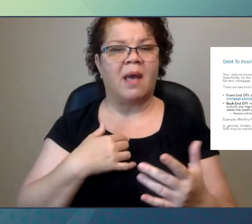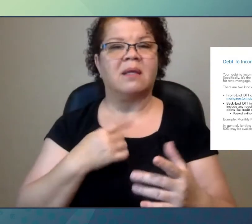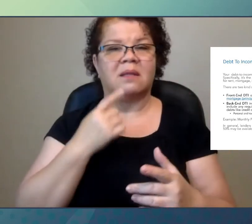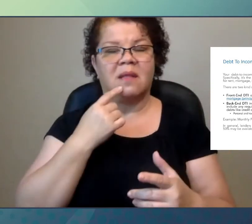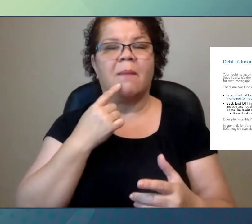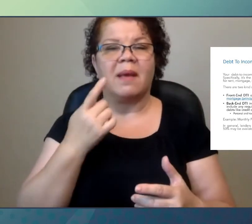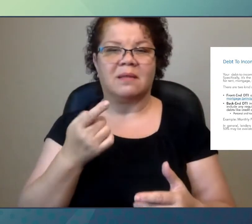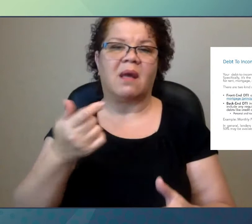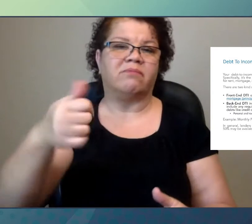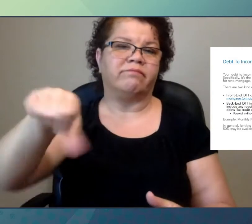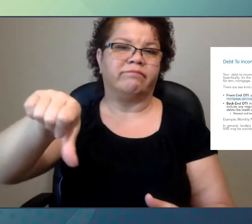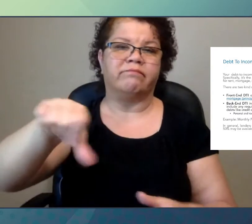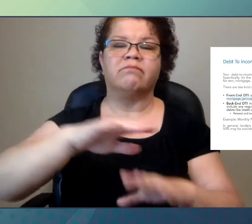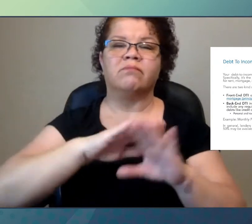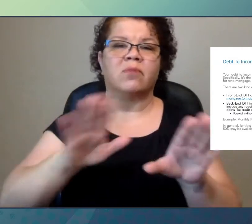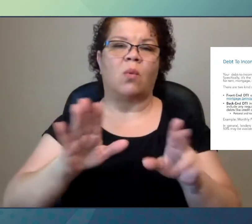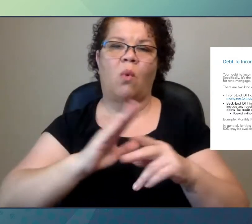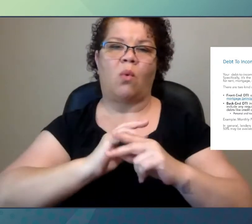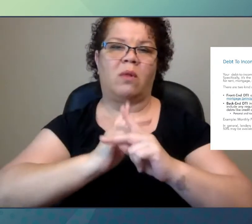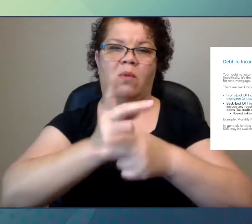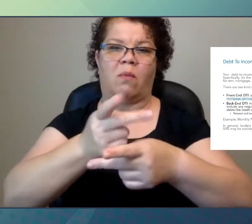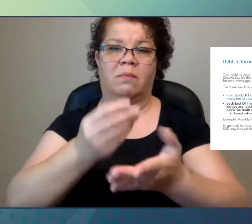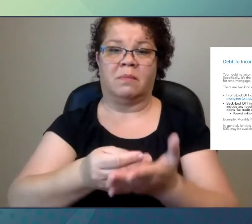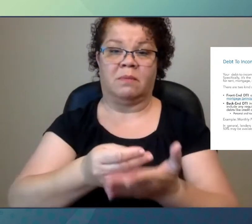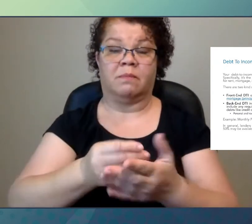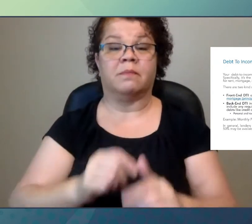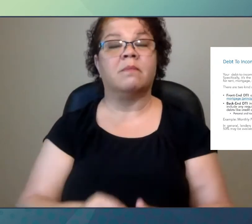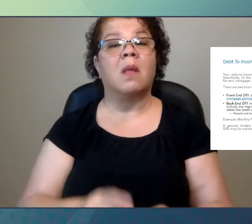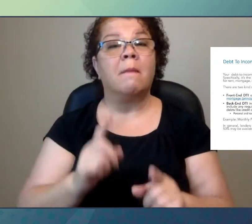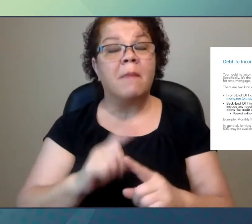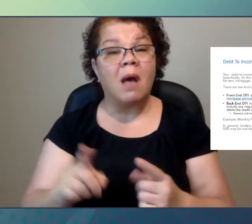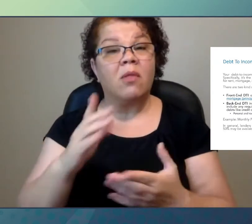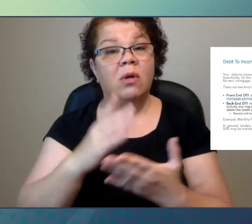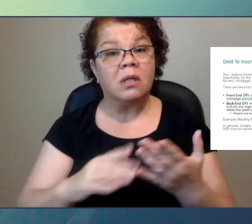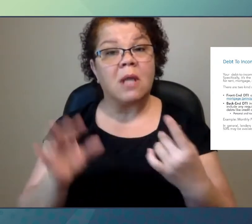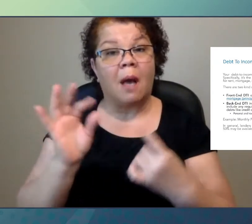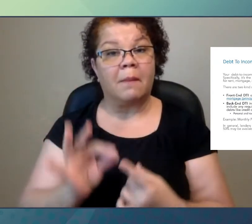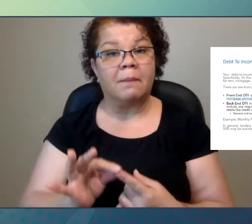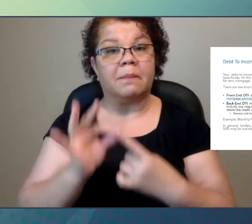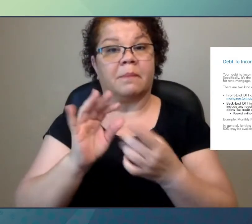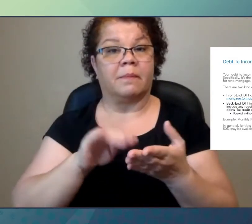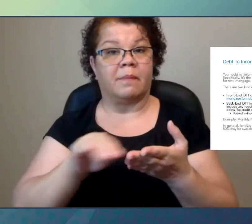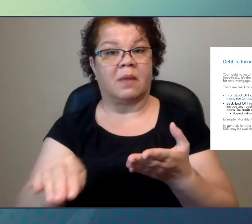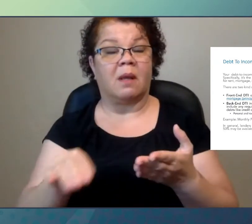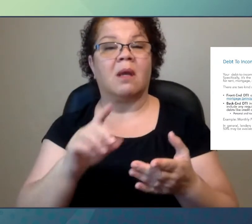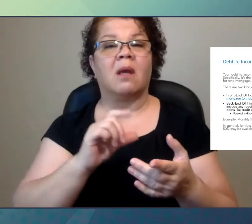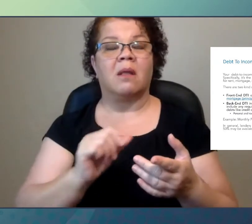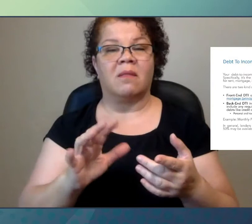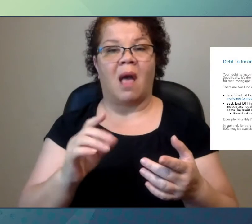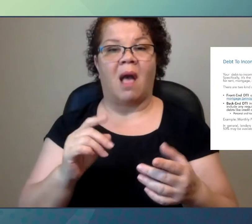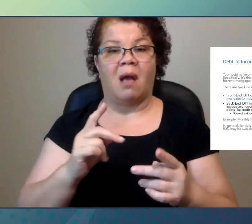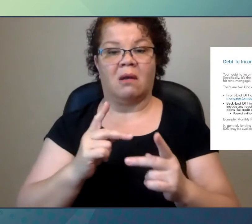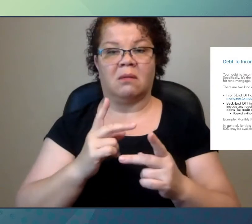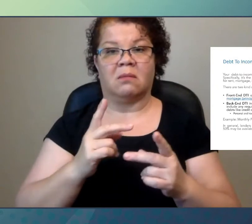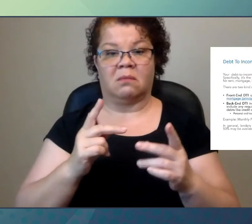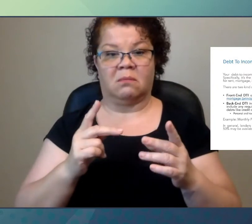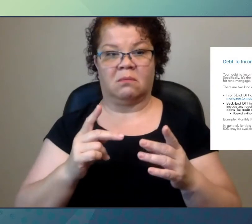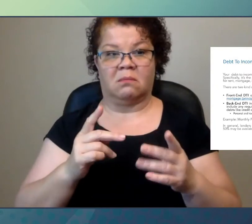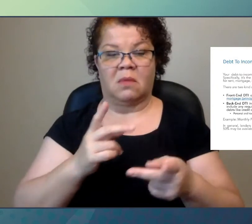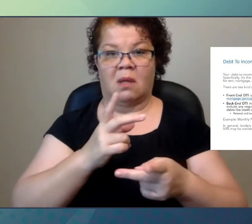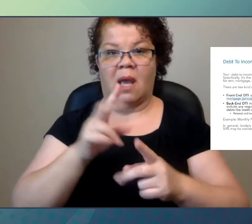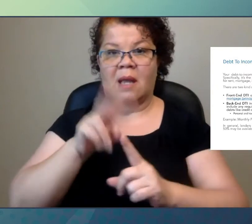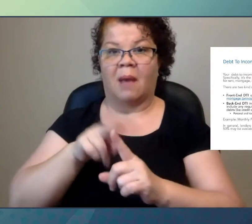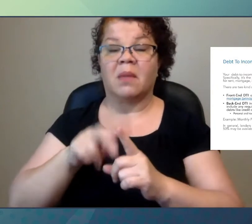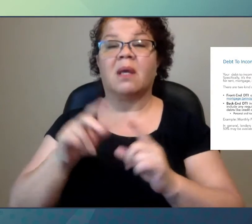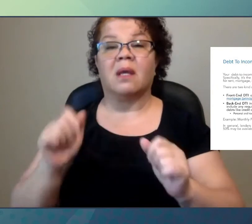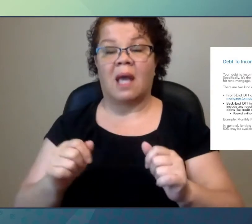the loan. However, there are some exceptions that a borrower or applicant could go up to